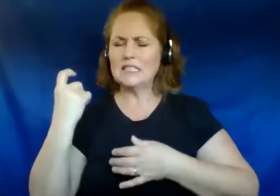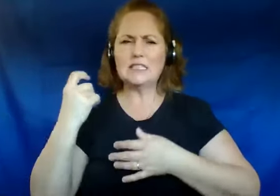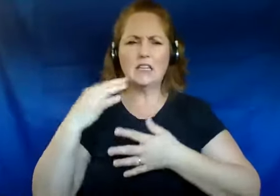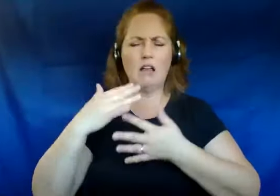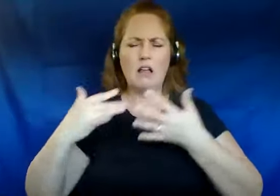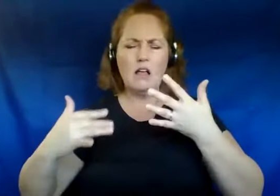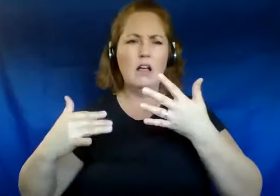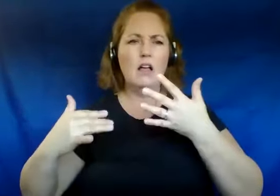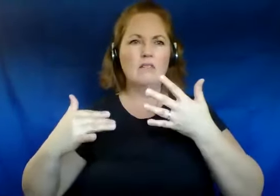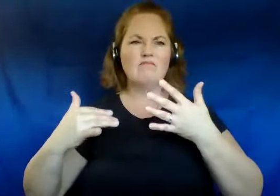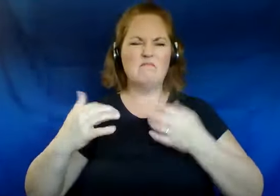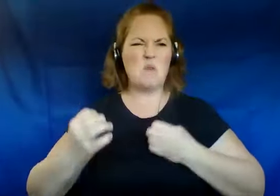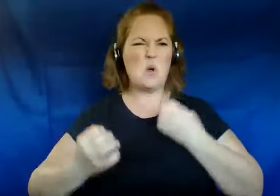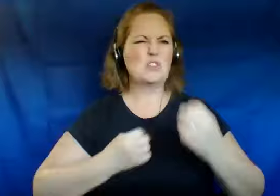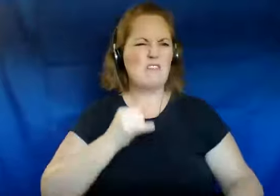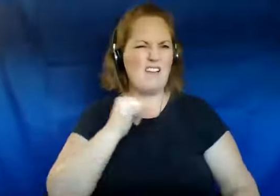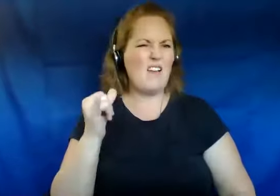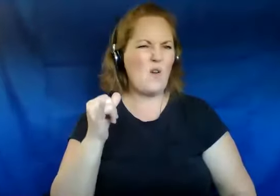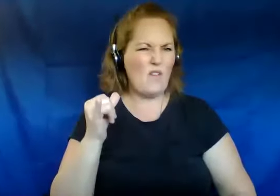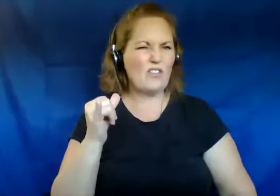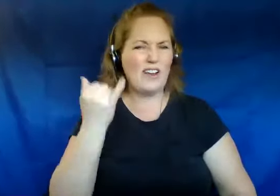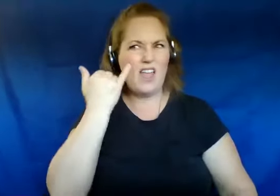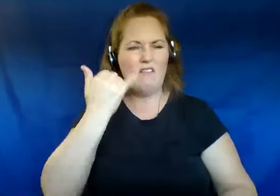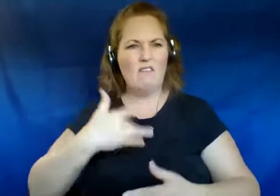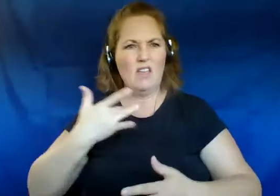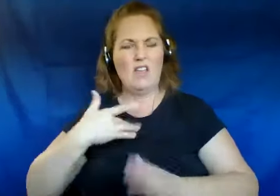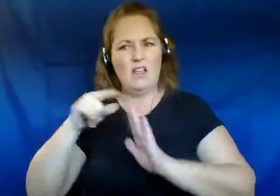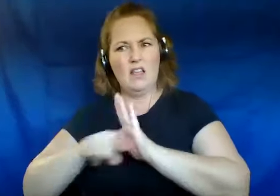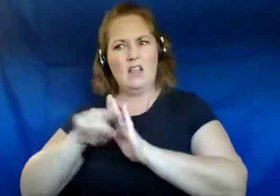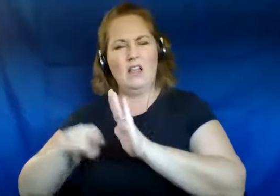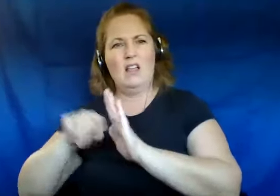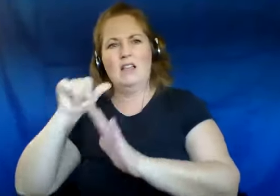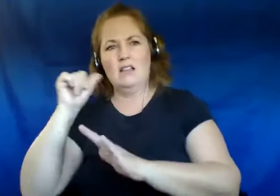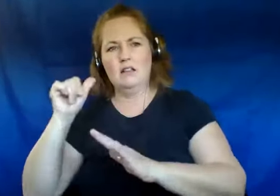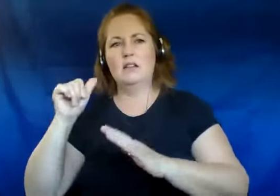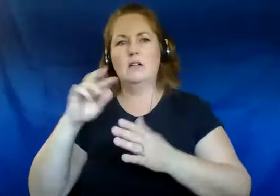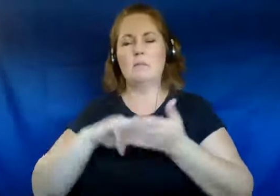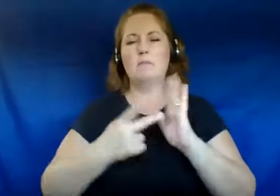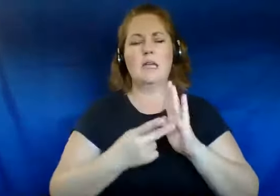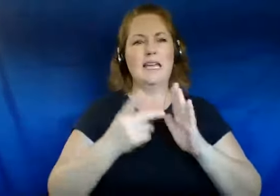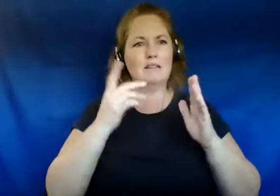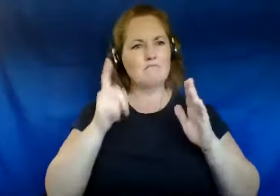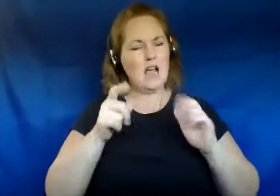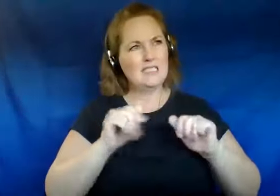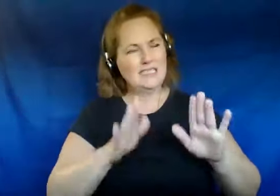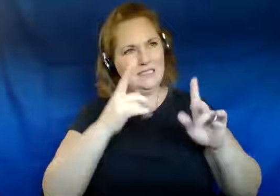It requires an admission and correction of errors now.